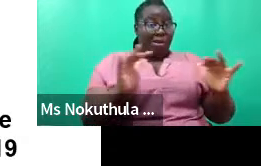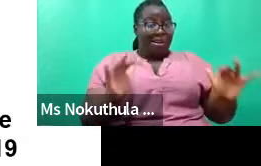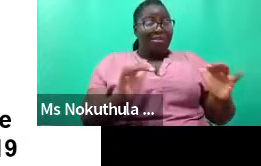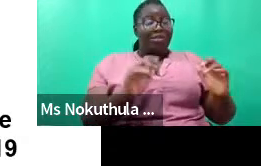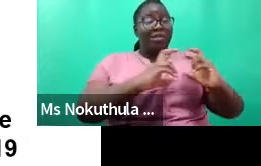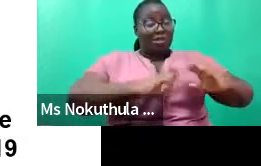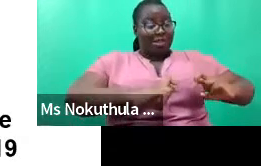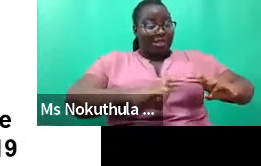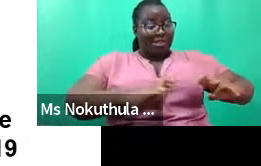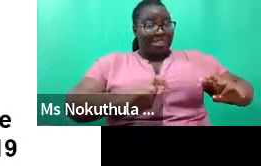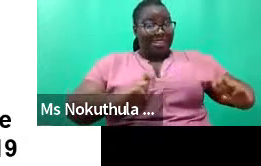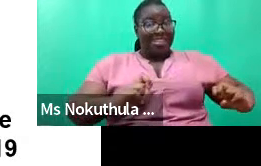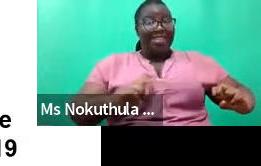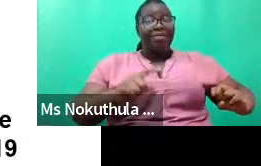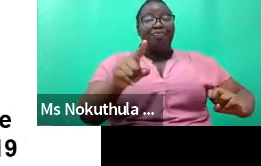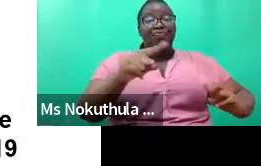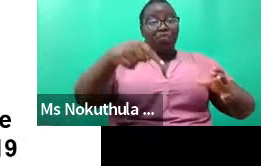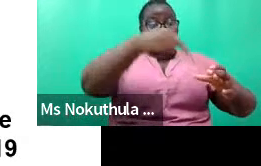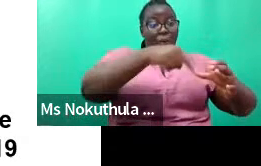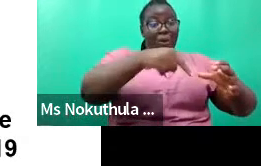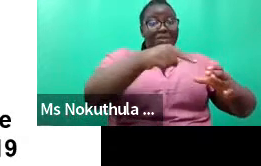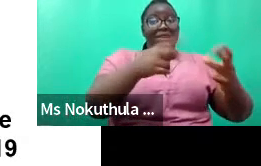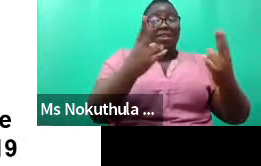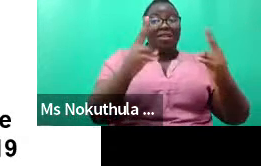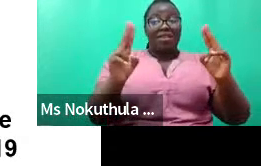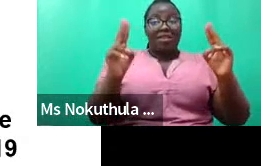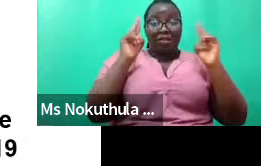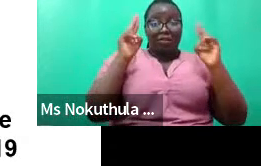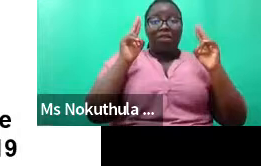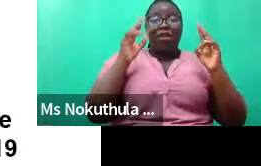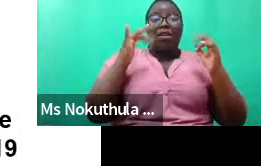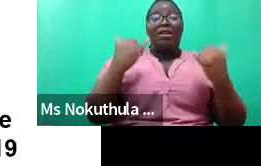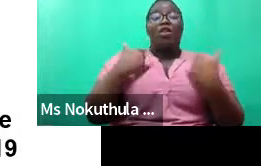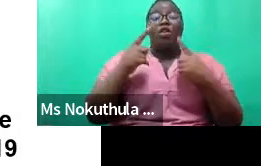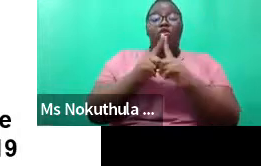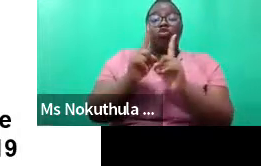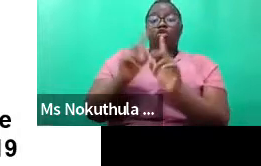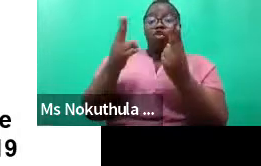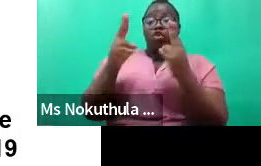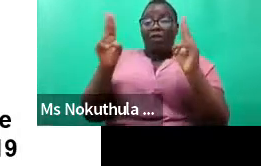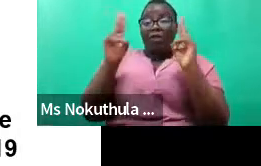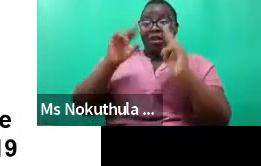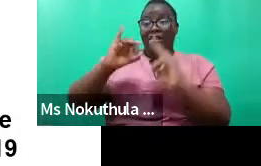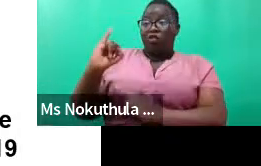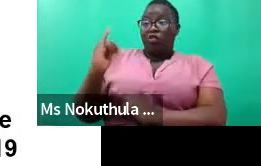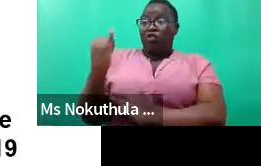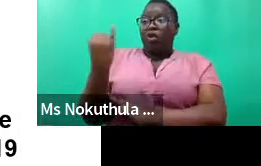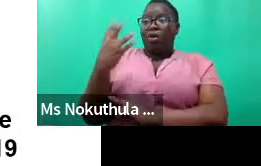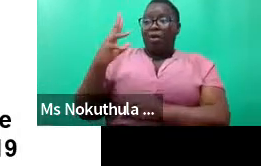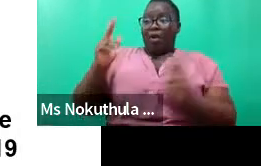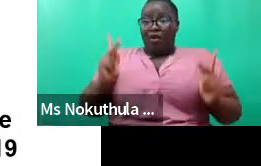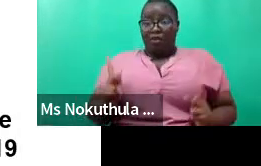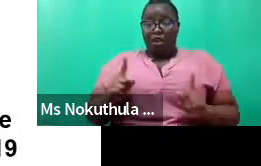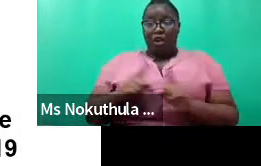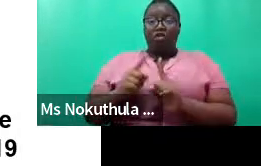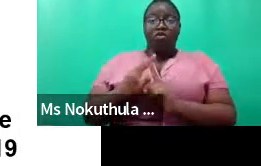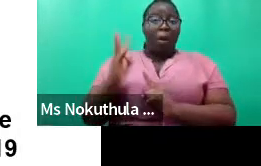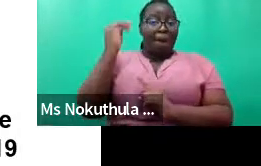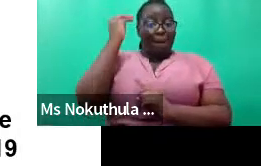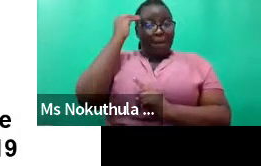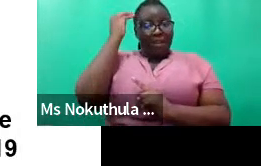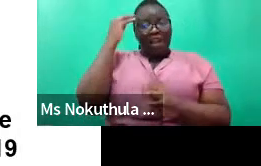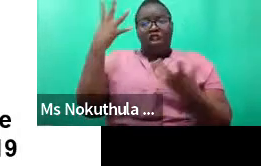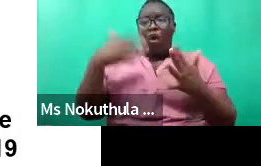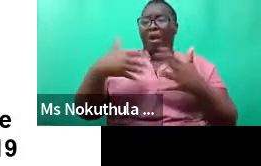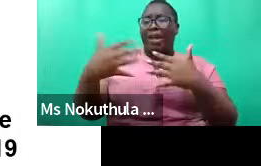students within the University of Johannesburg that have physical, mental, or any other disability. And